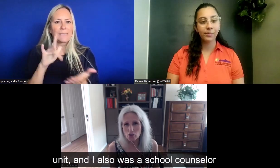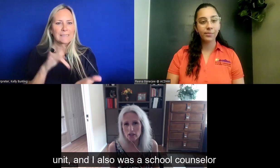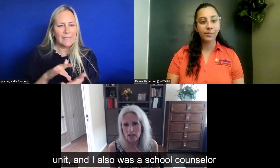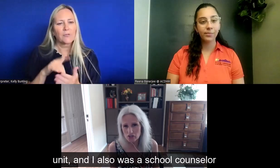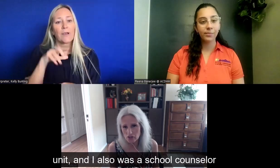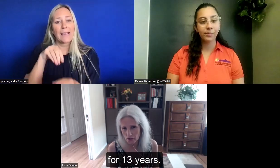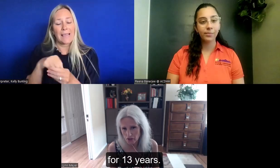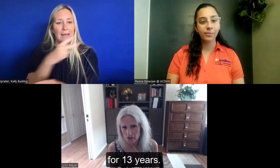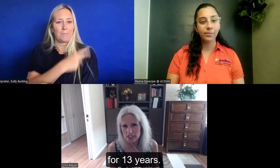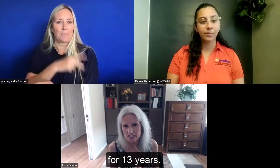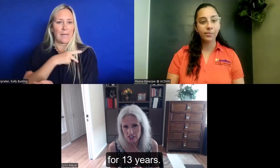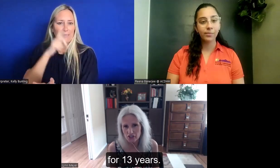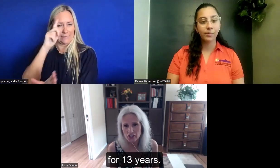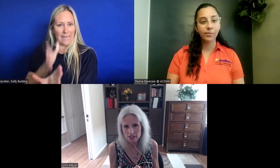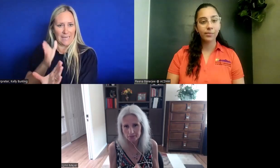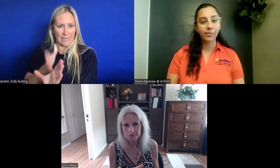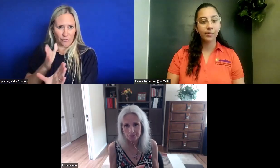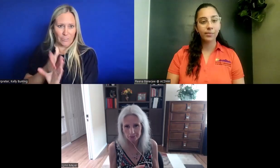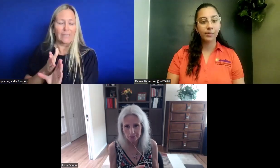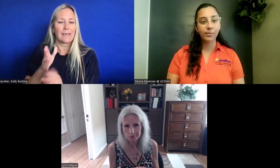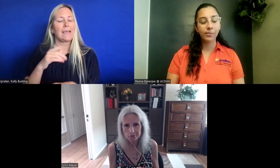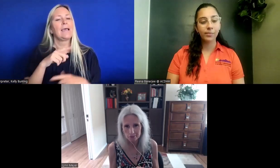was a school counselor for 13 years.